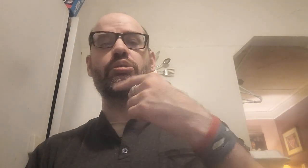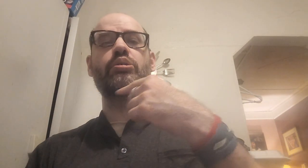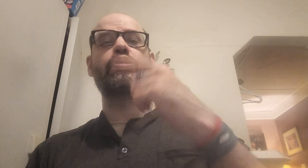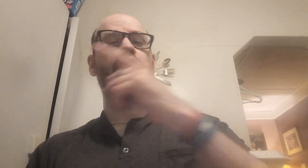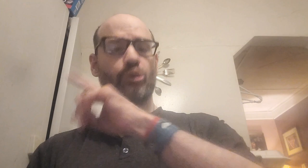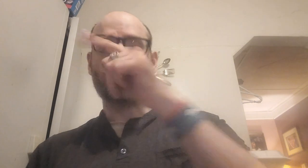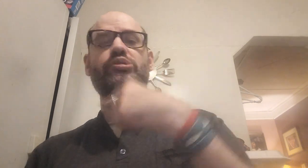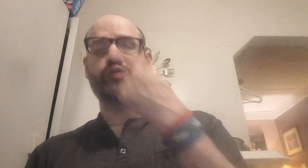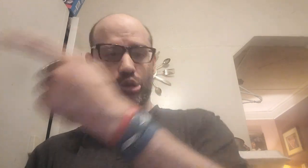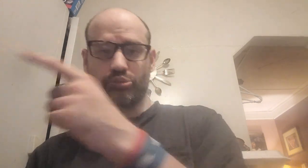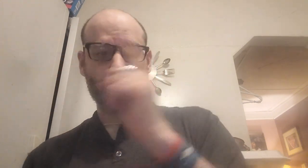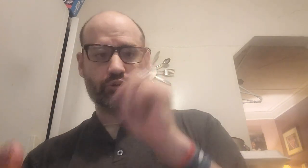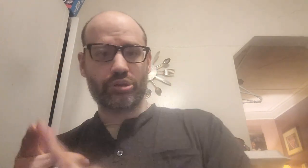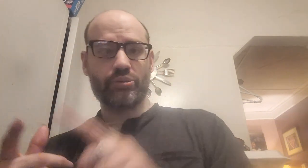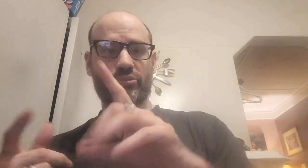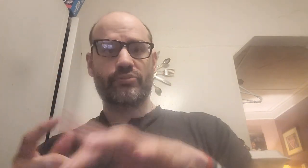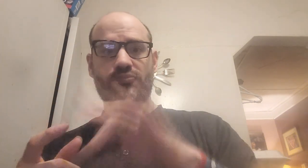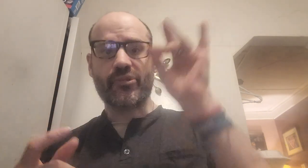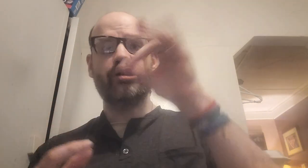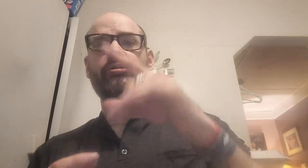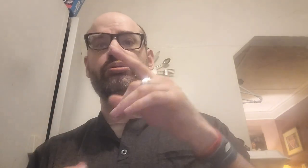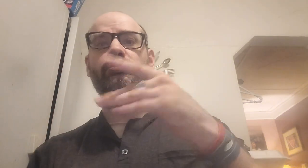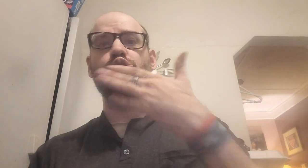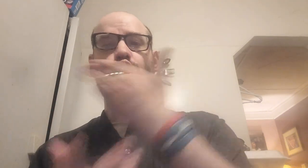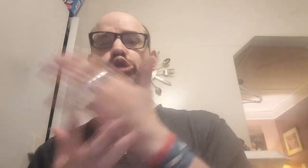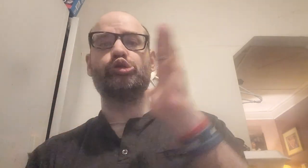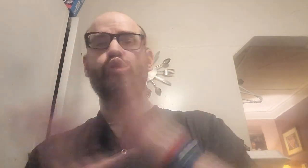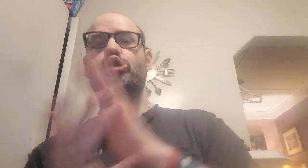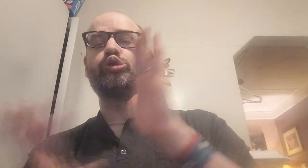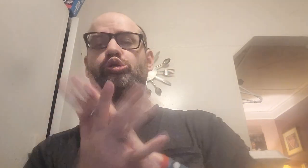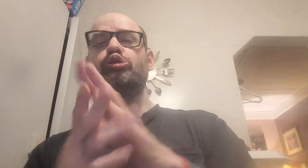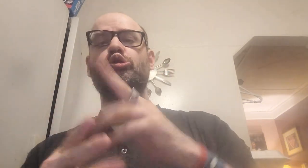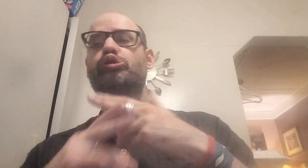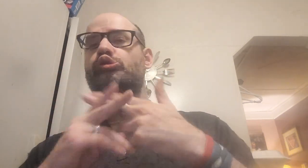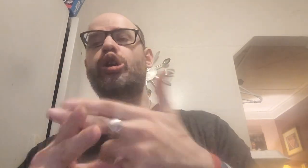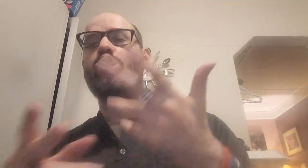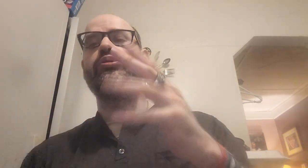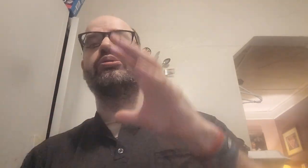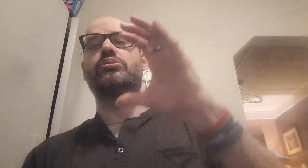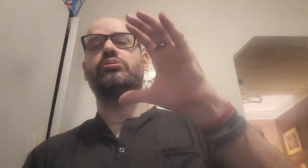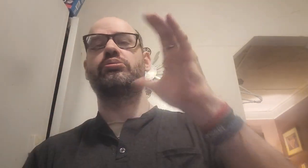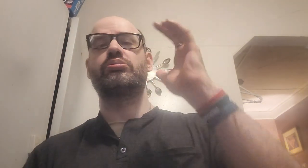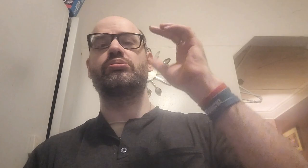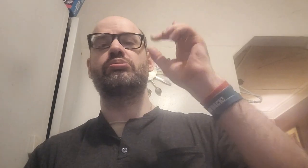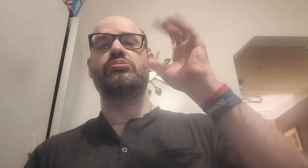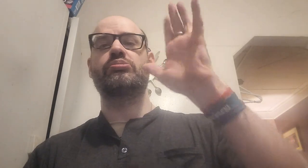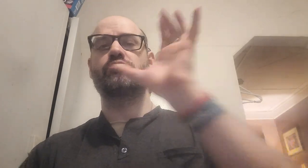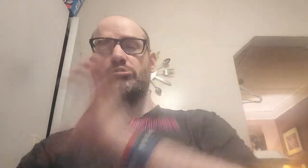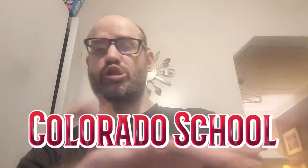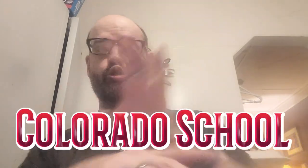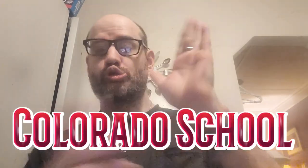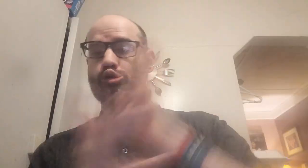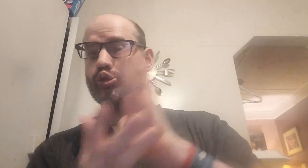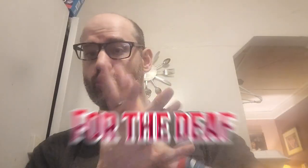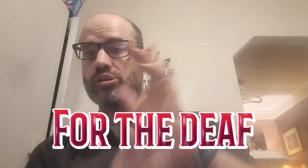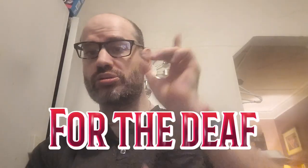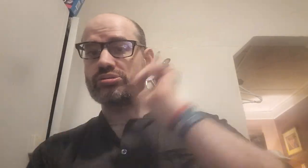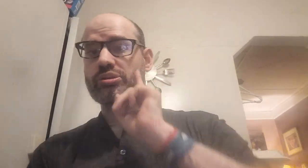They told them to find good schools called Colorado School for the Deaf and the